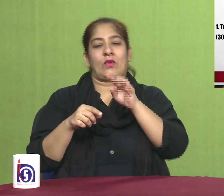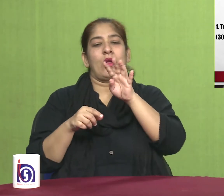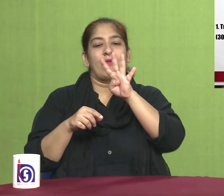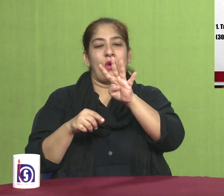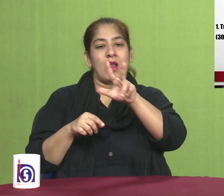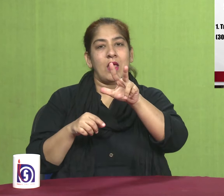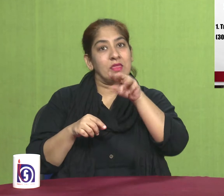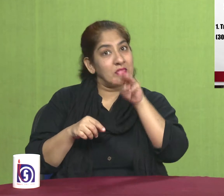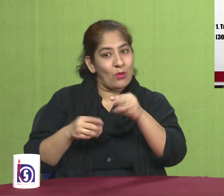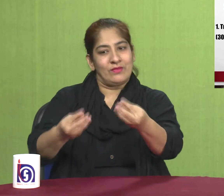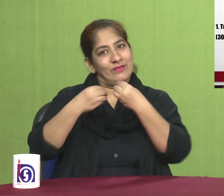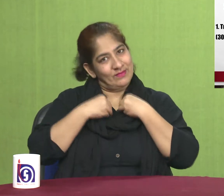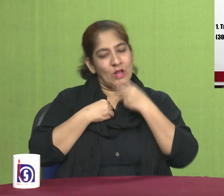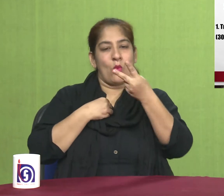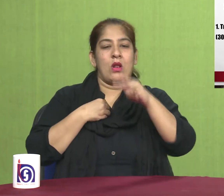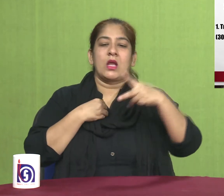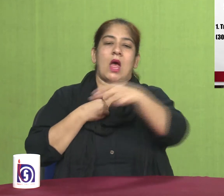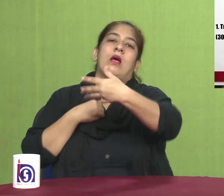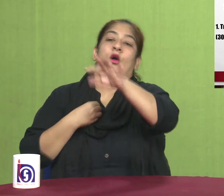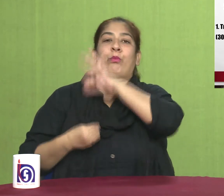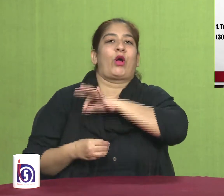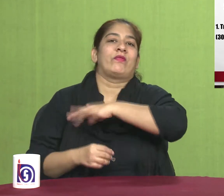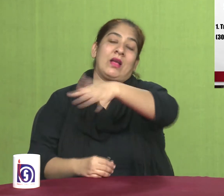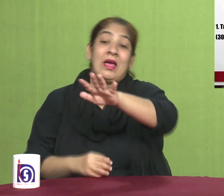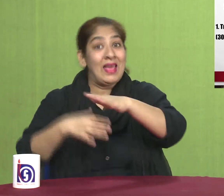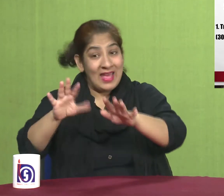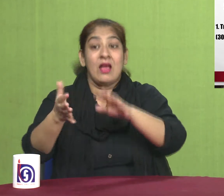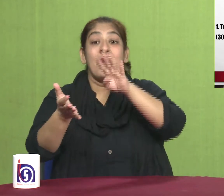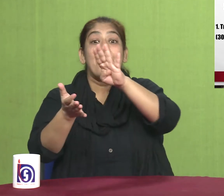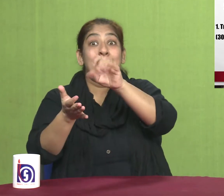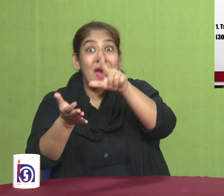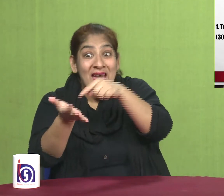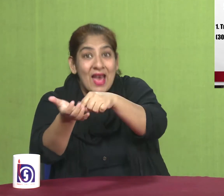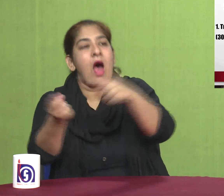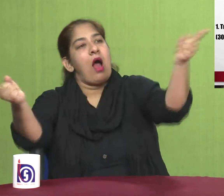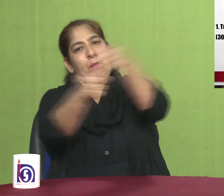because of some urgency or similar kind of reasons.